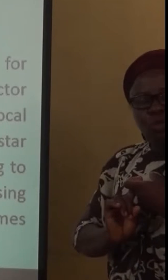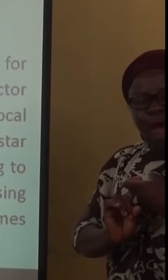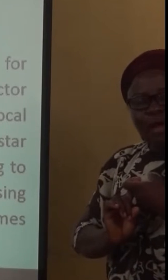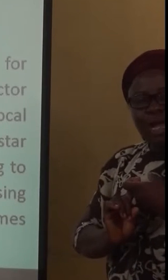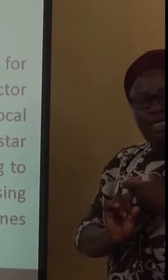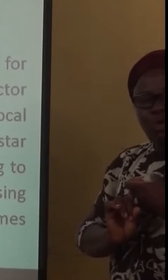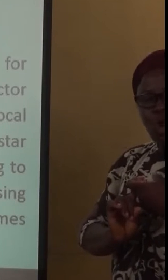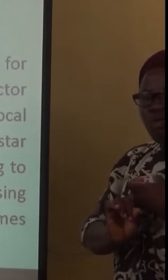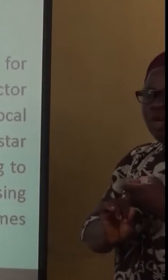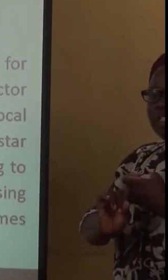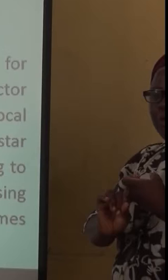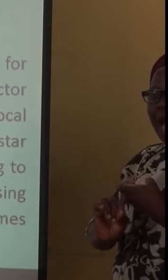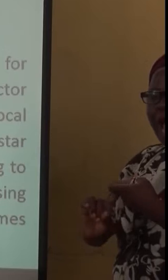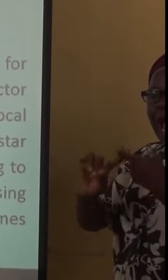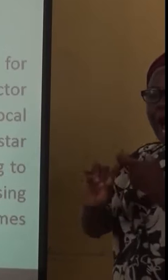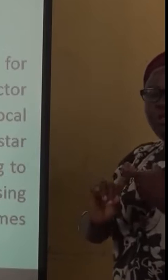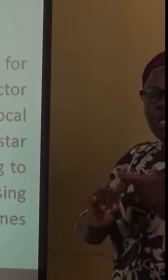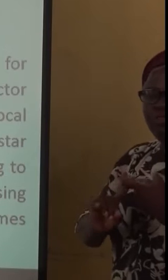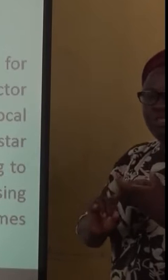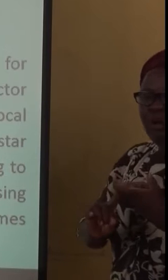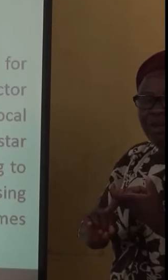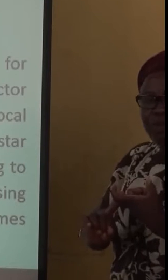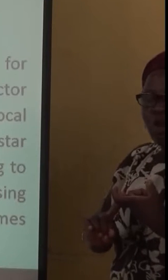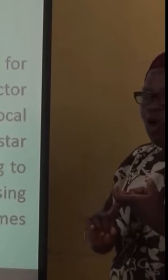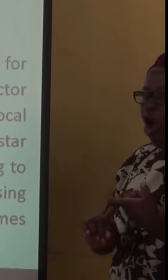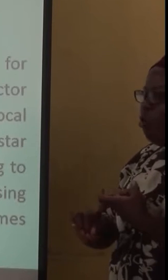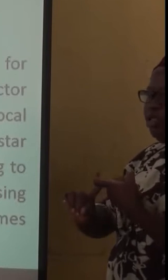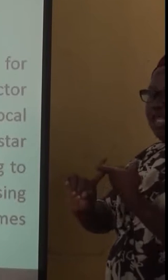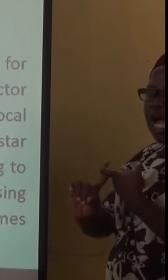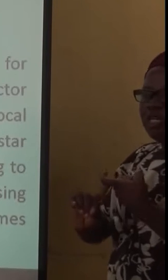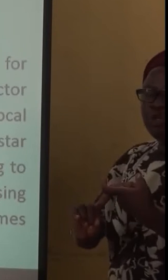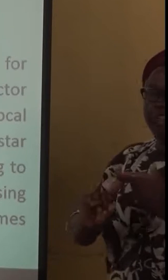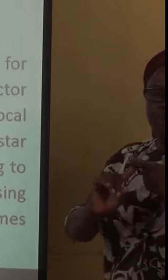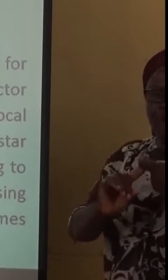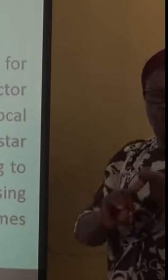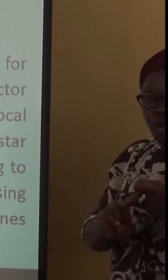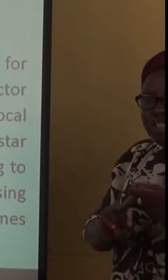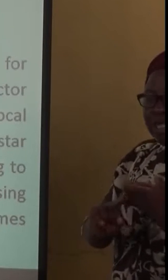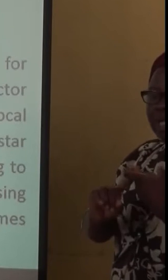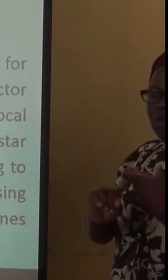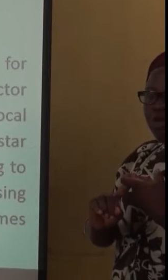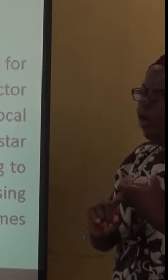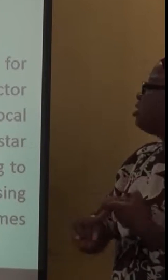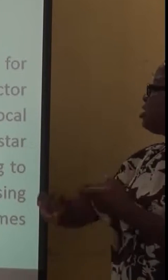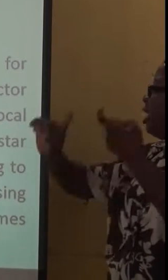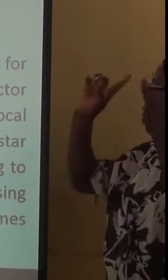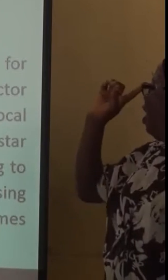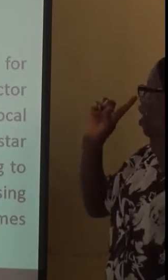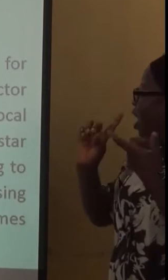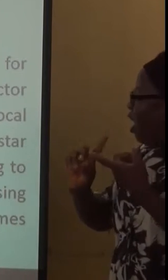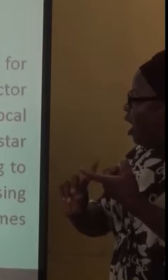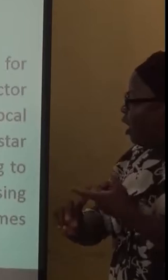asked from WAEC that what do you understand by RJ45? Or what does RJ45 connote? It connotes